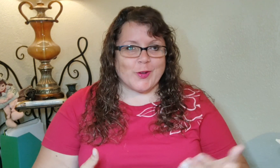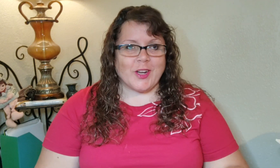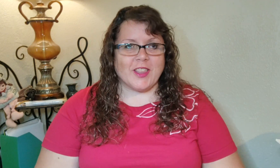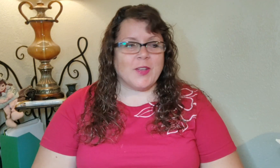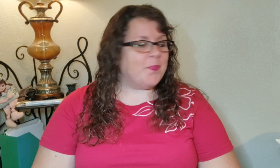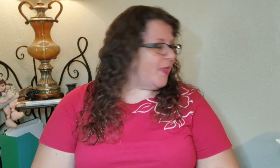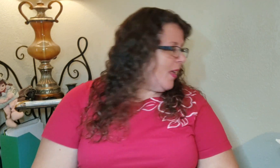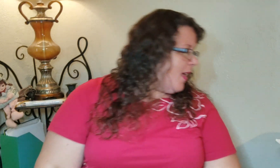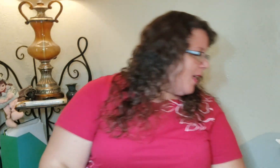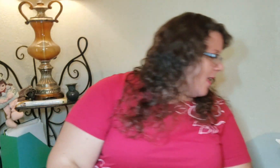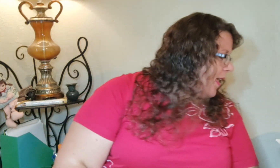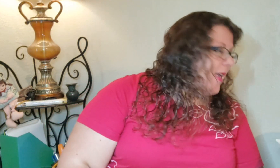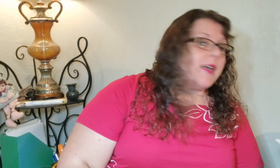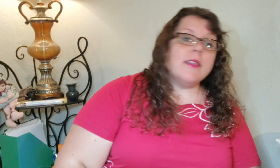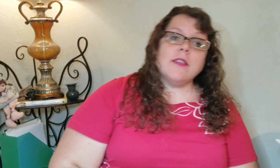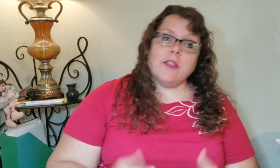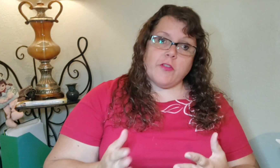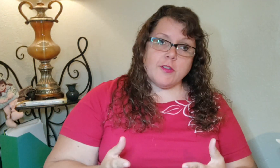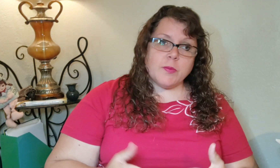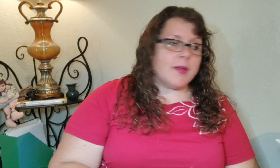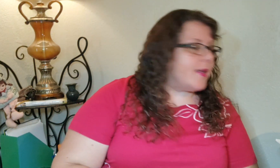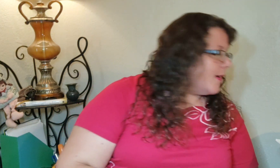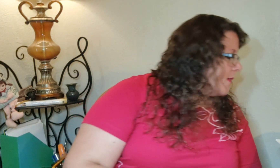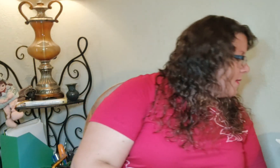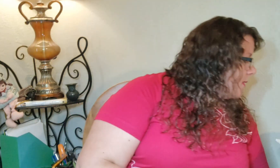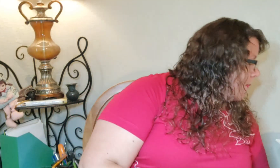forth. And the first one is,